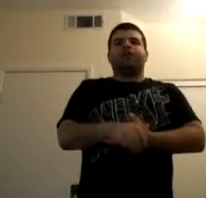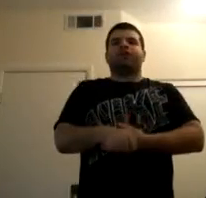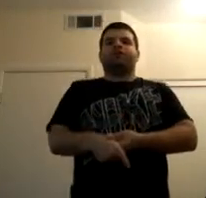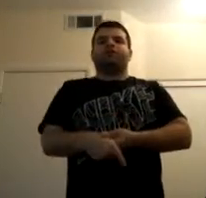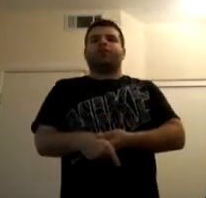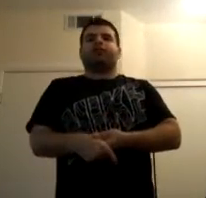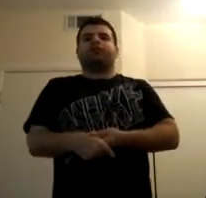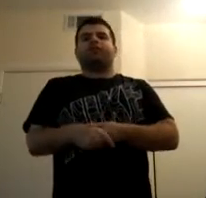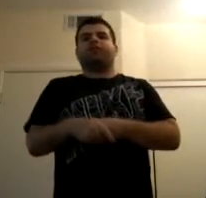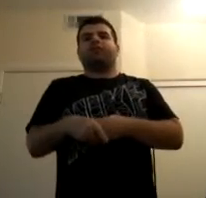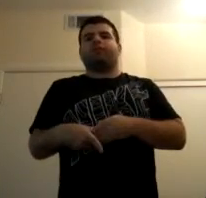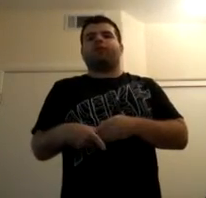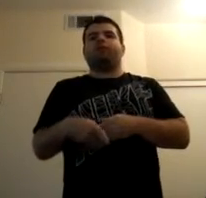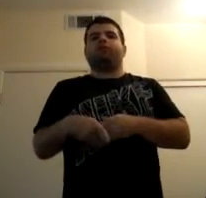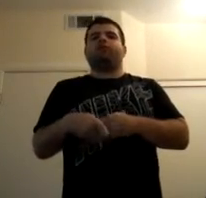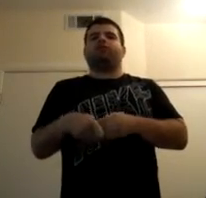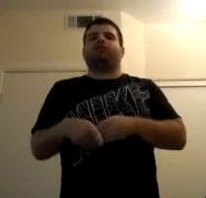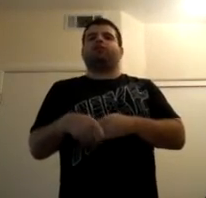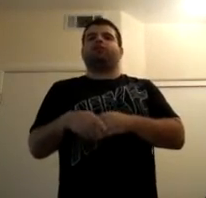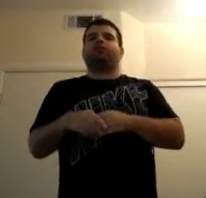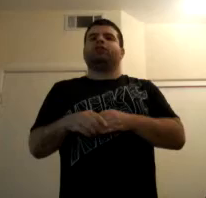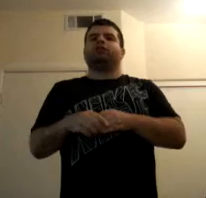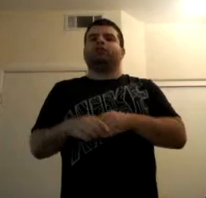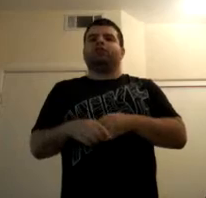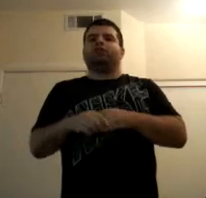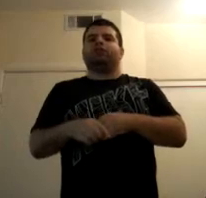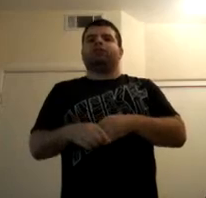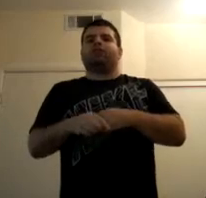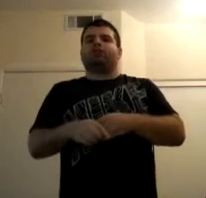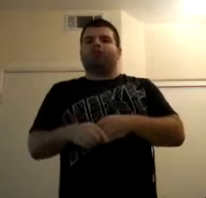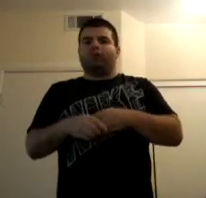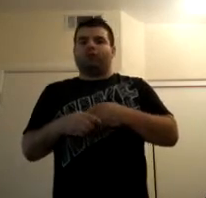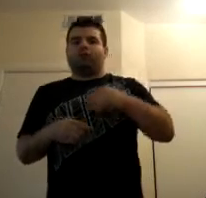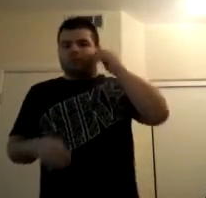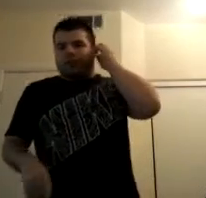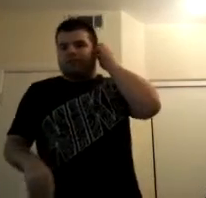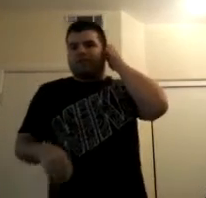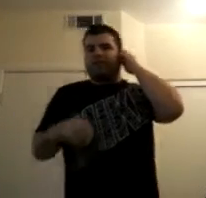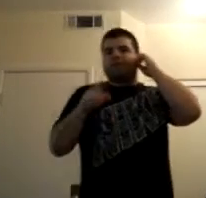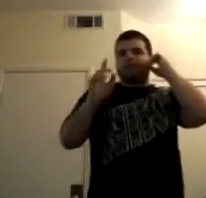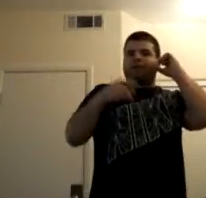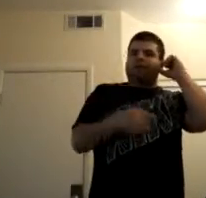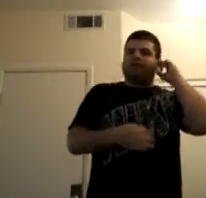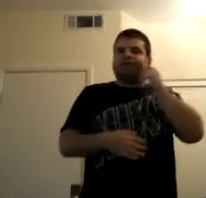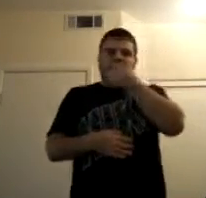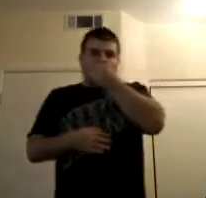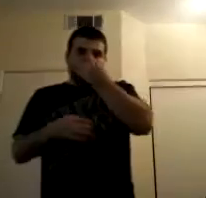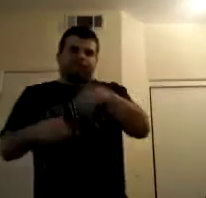videos this week and next week. Tomorrow I'll be doing this shield. Dean Ambrose, Seth Rollins, Roman Reigns. My last video for the night. Sorry